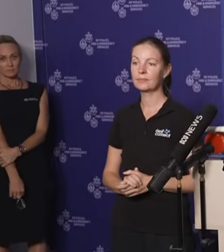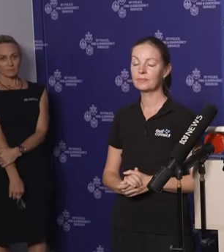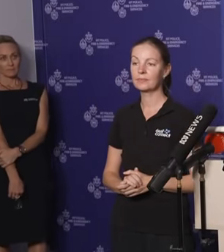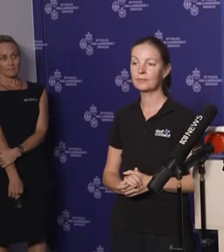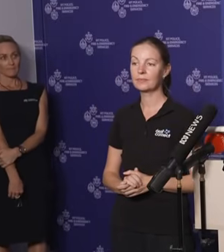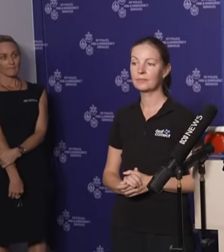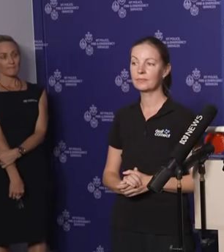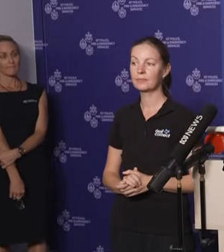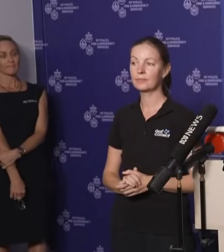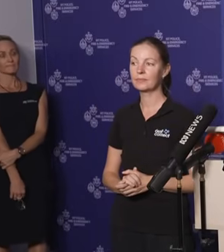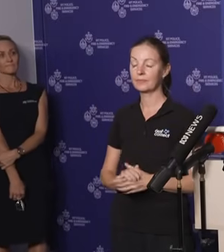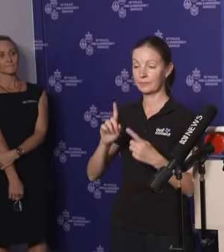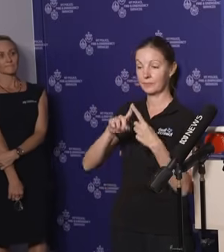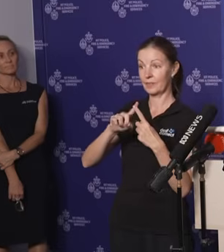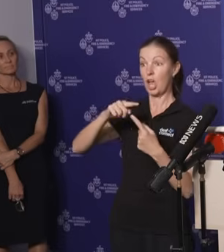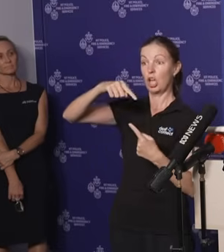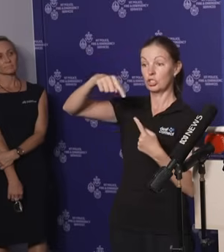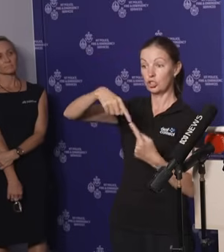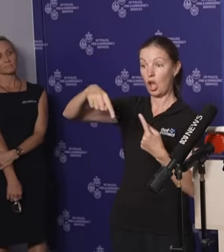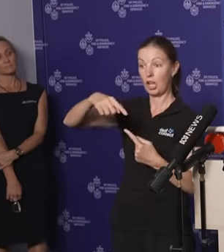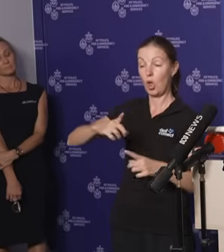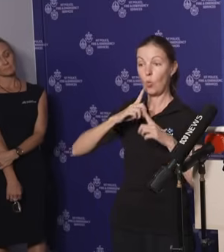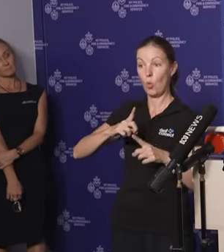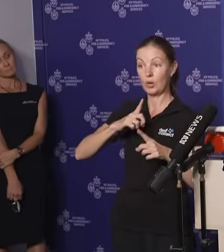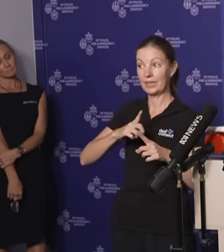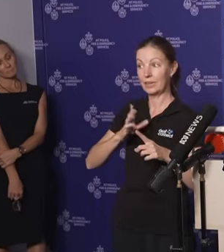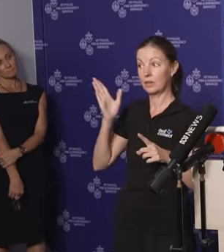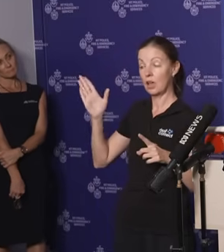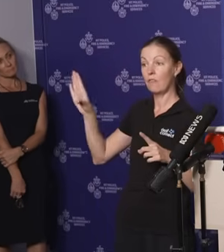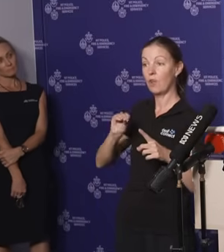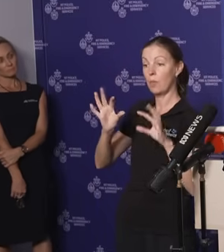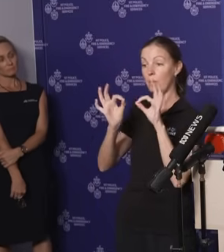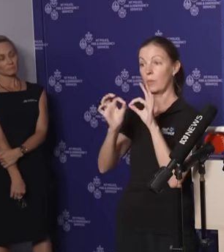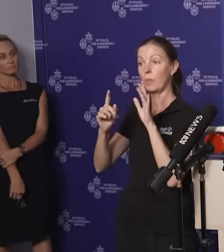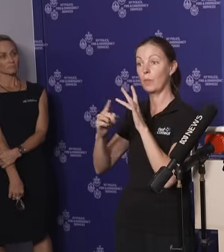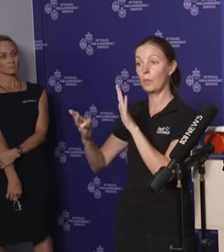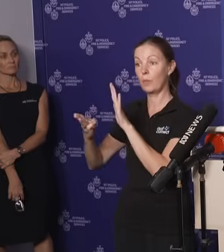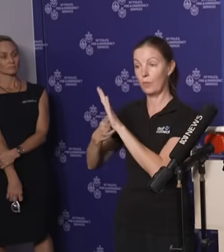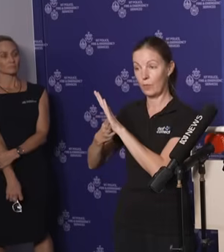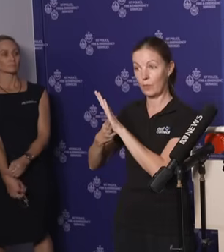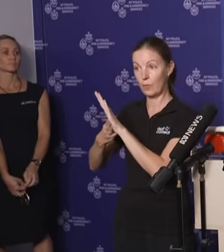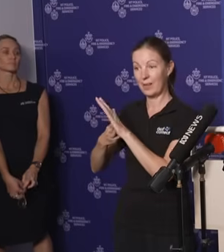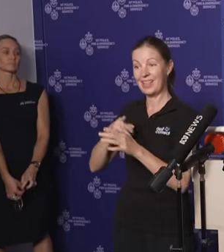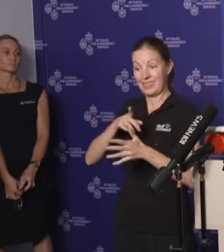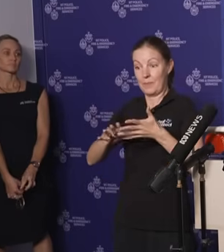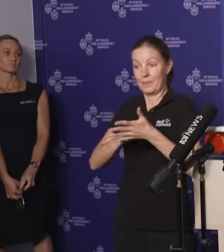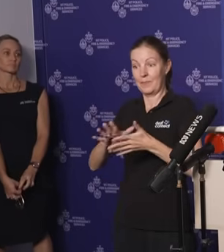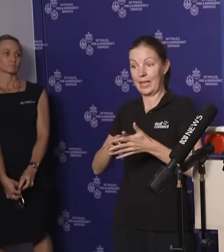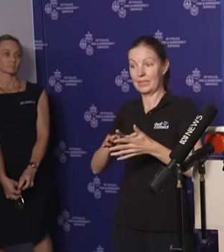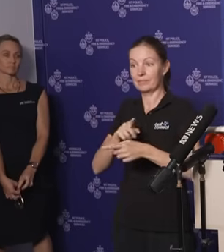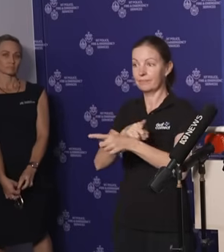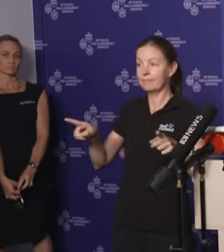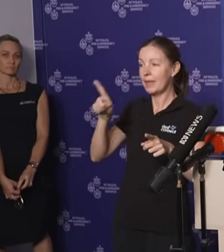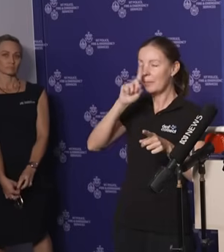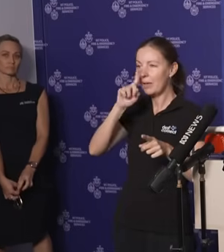That a cyclone warning issued from the Bureau of Meteorology is an indication for people to then watch